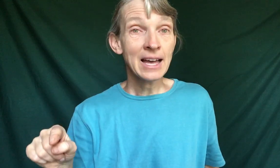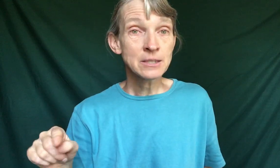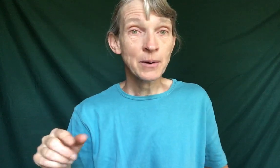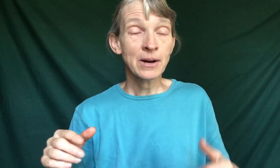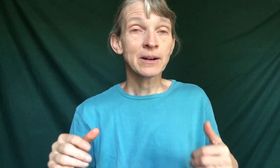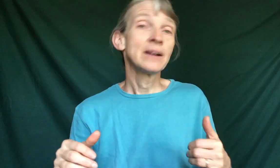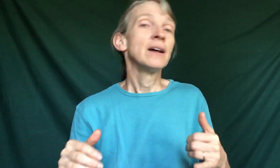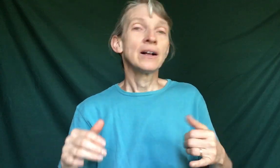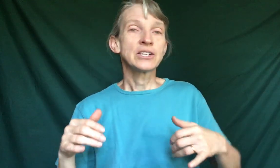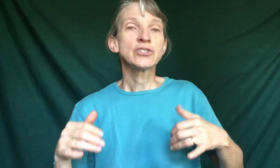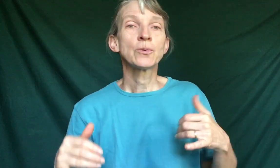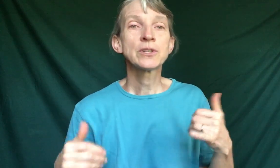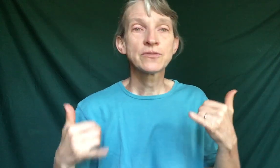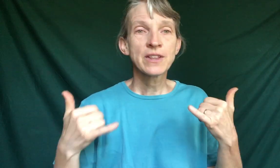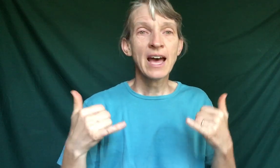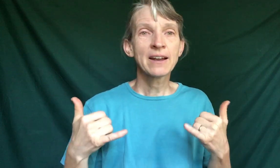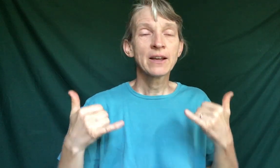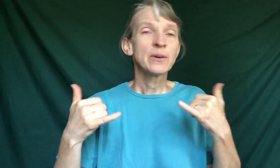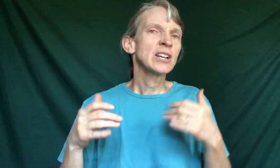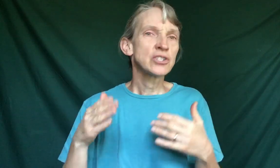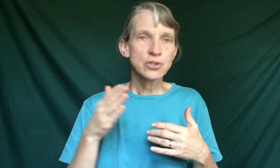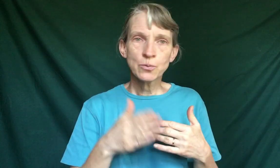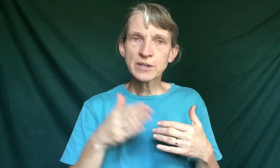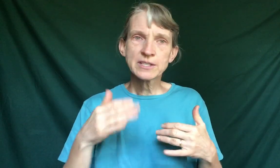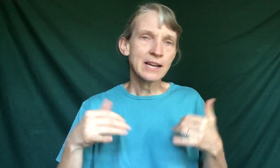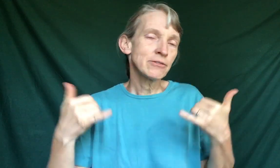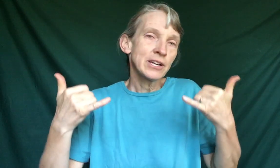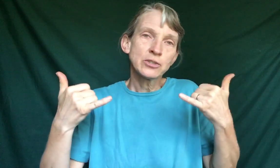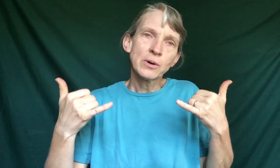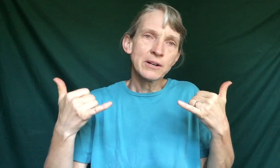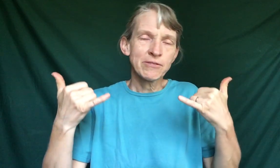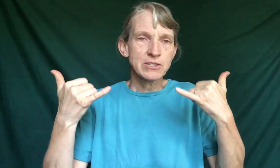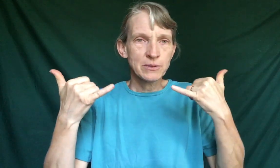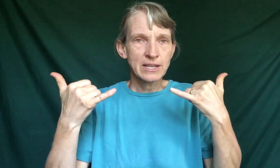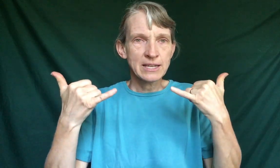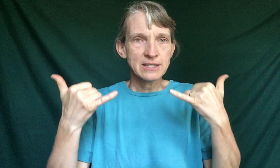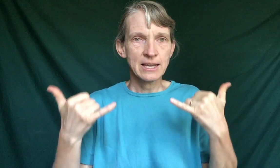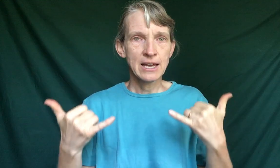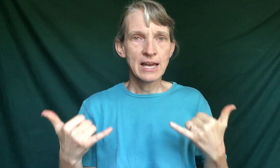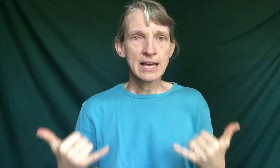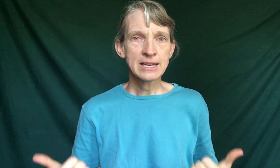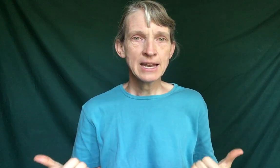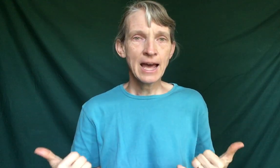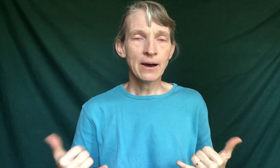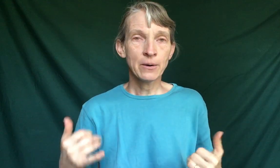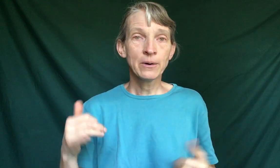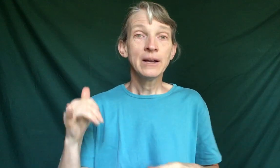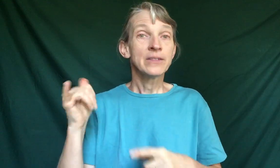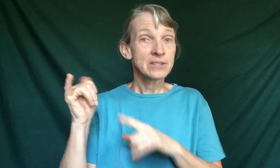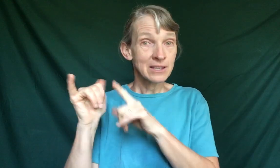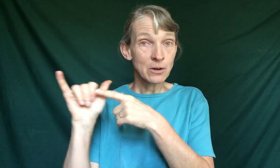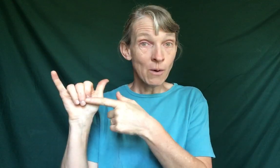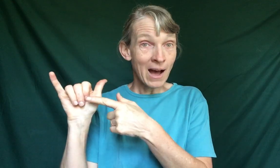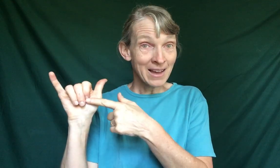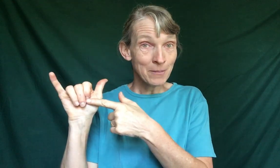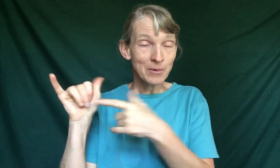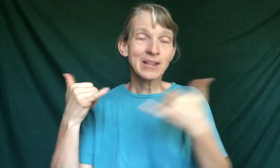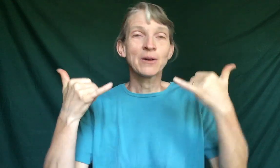last part, I'll teach you the words for that. You can just do one sign for each word. It fits really nicely. Now, there's a letter Y. Remember letter